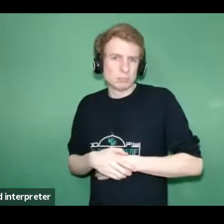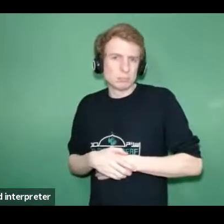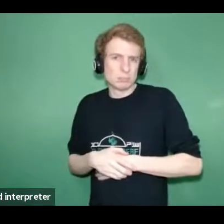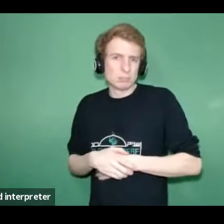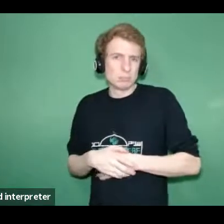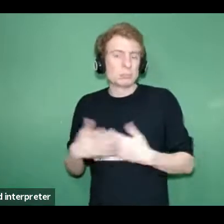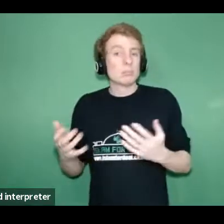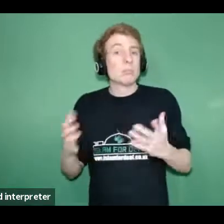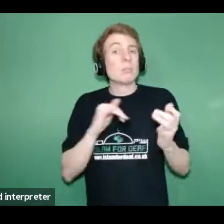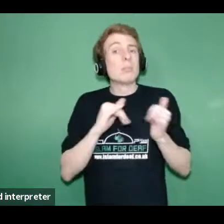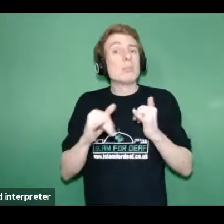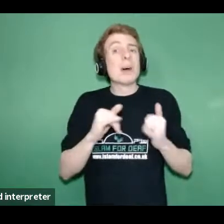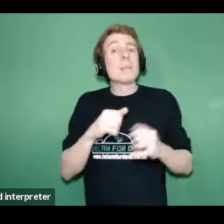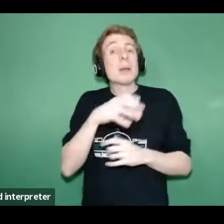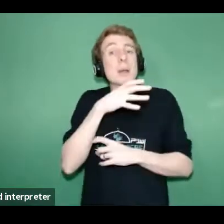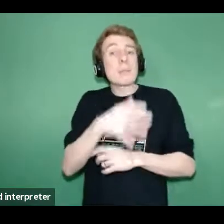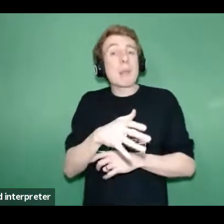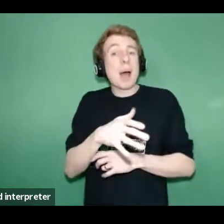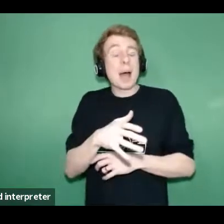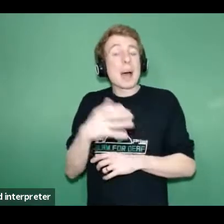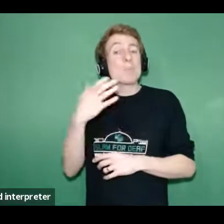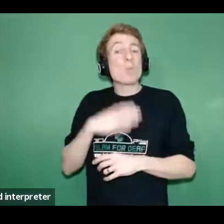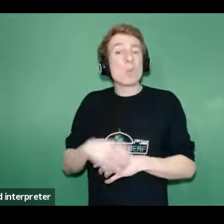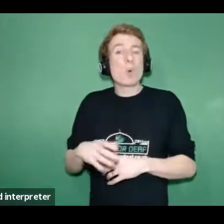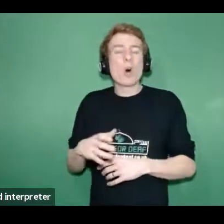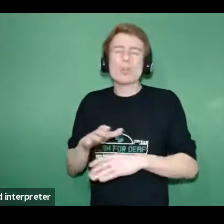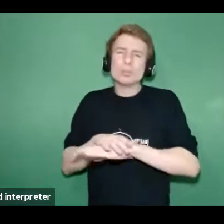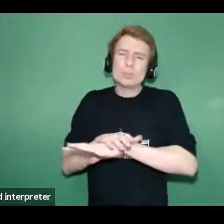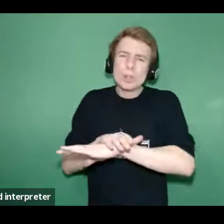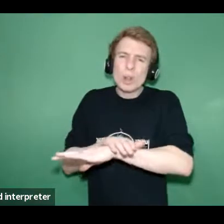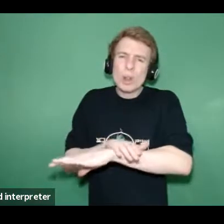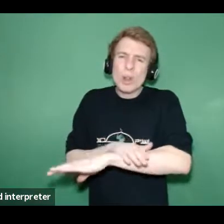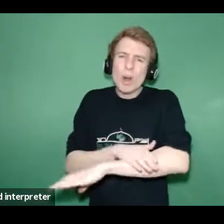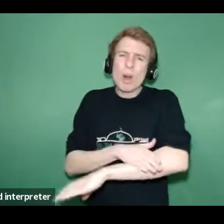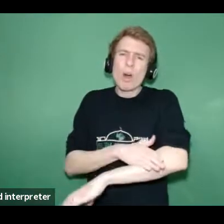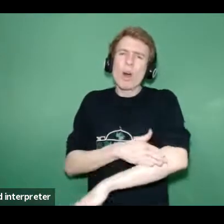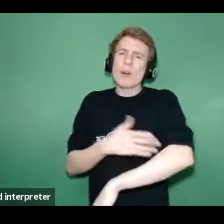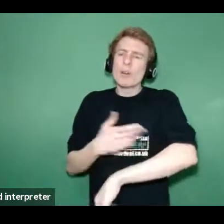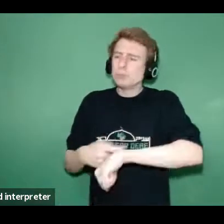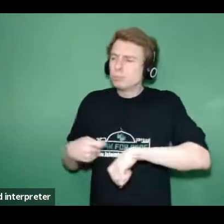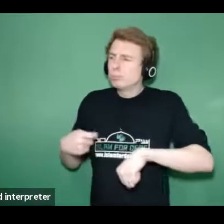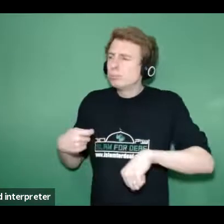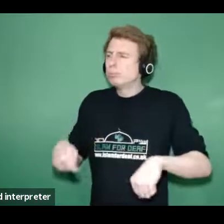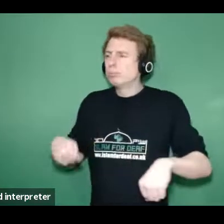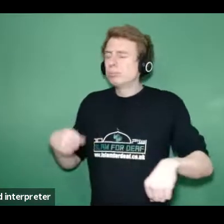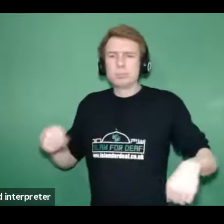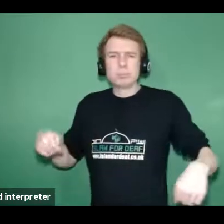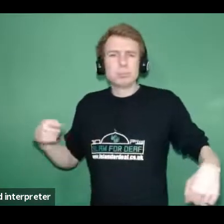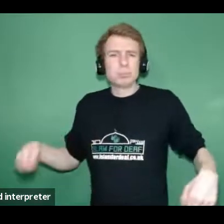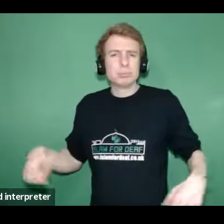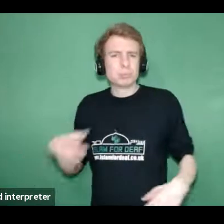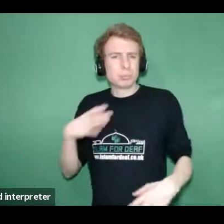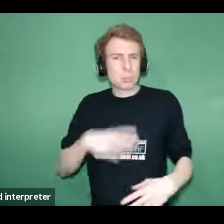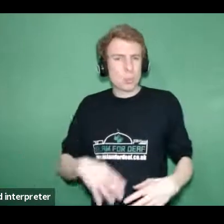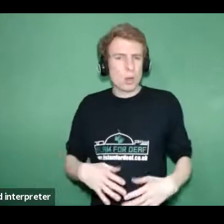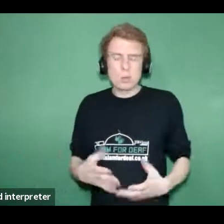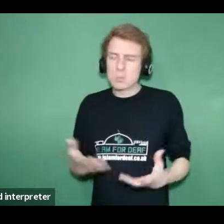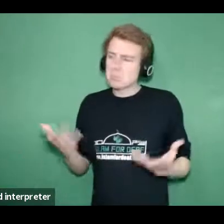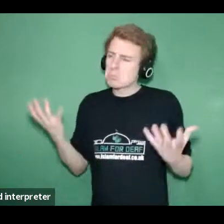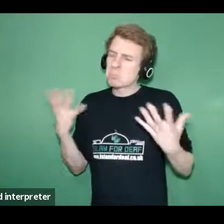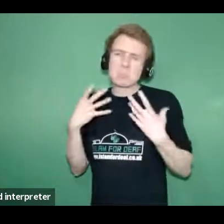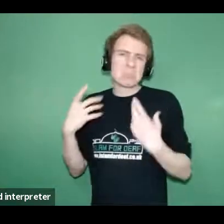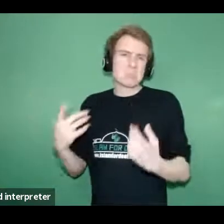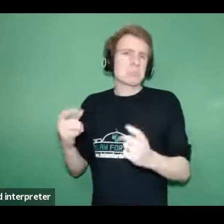the recitation, we shouldn't rebuke them if they are to do so. And Allah the Most High says in the Quran, and stand